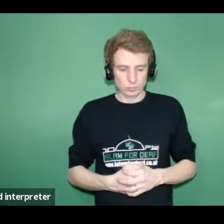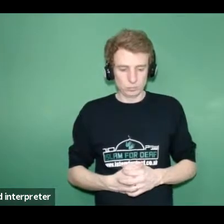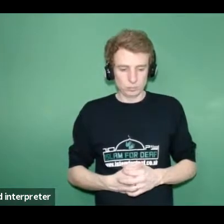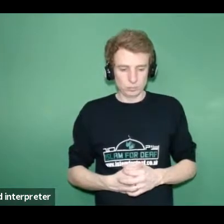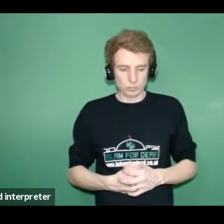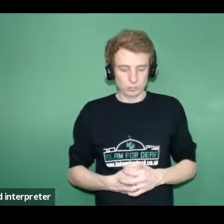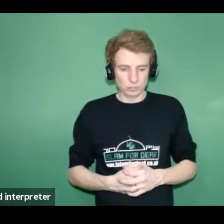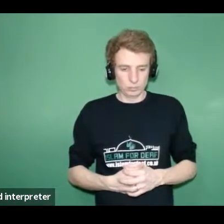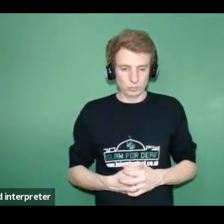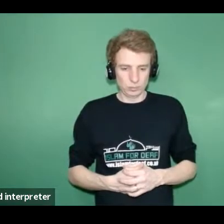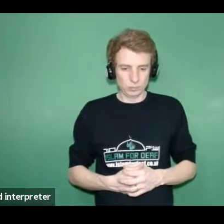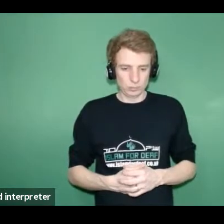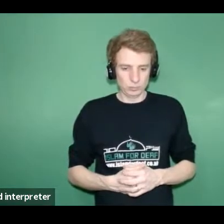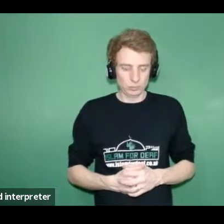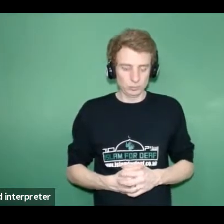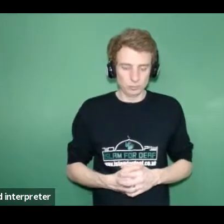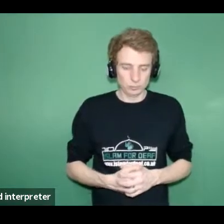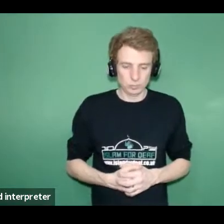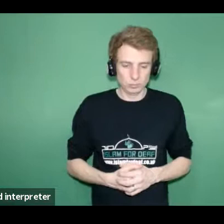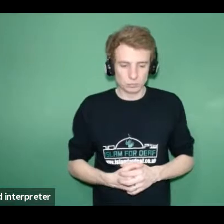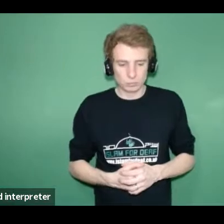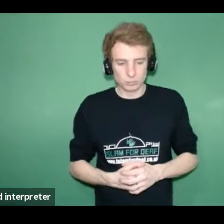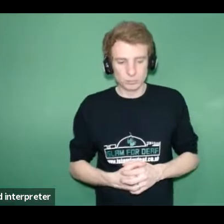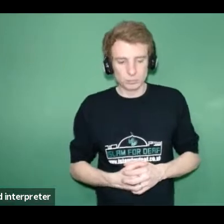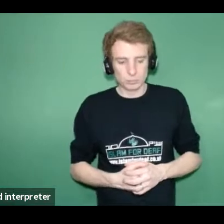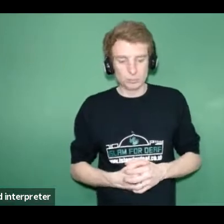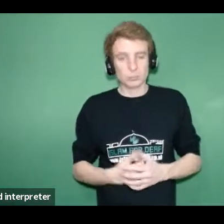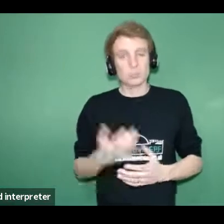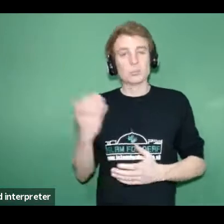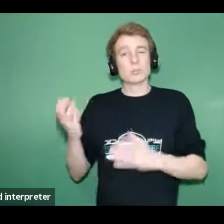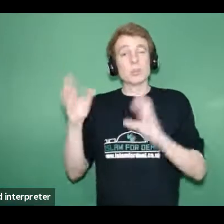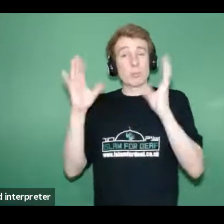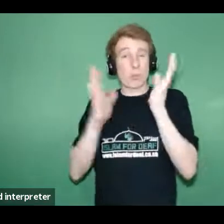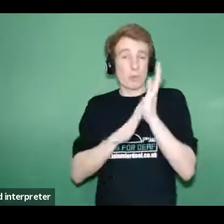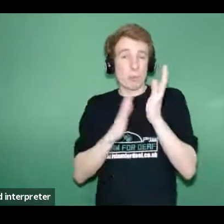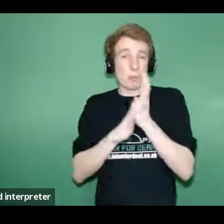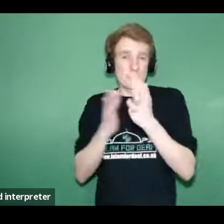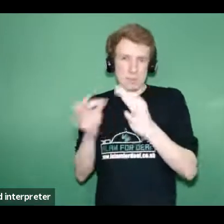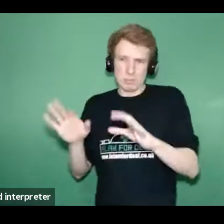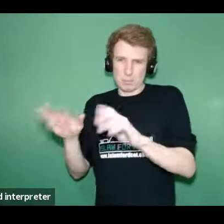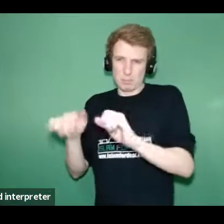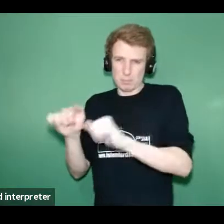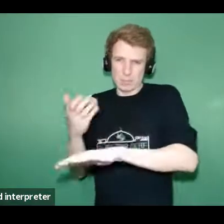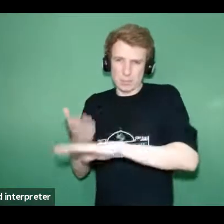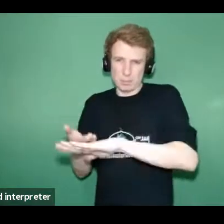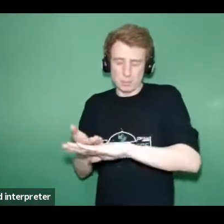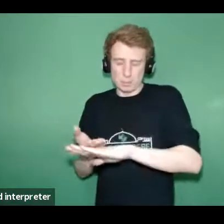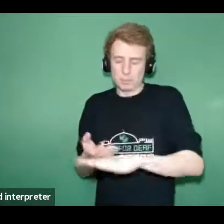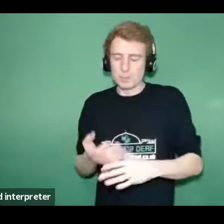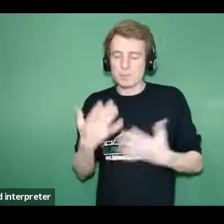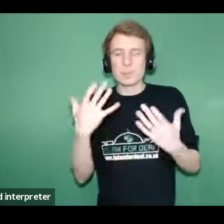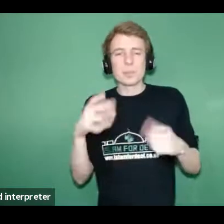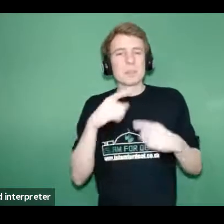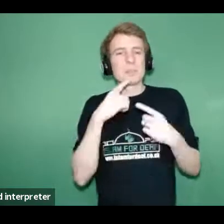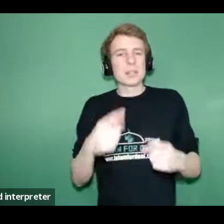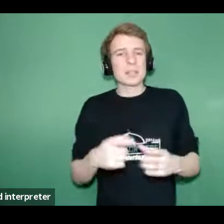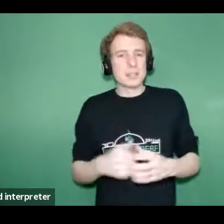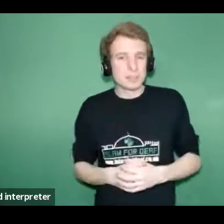And the Prophet, peace and blessings be upon him, said, and frequently remember death.